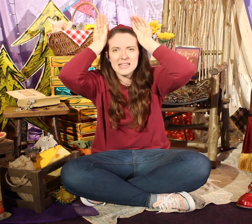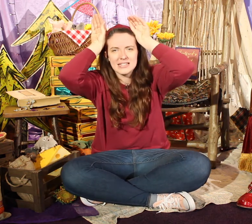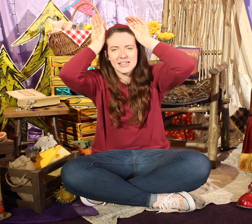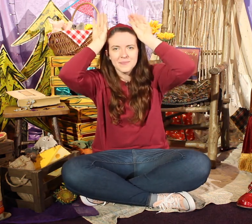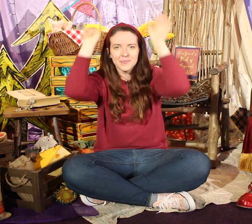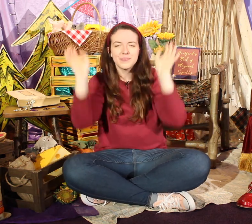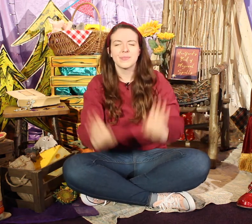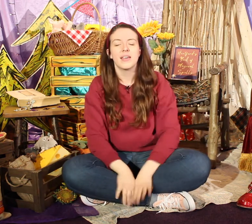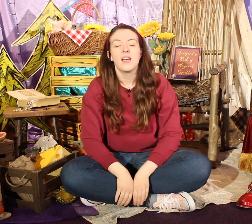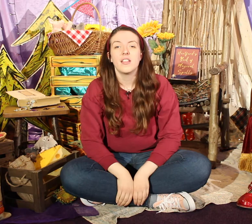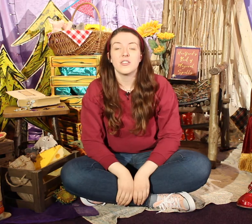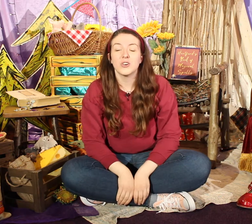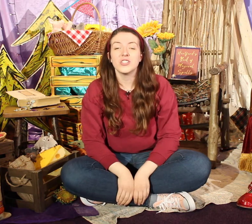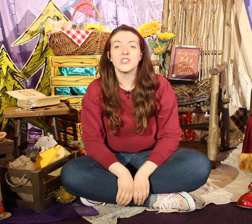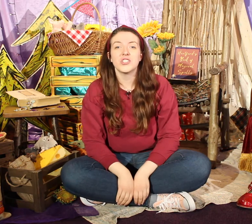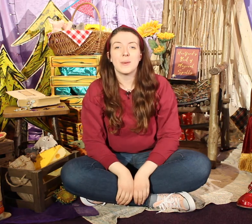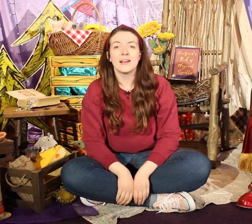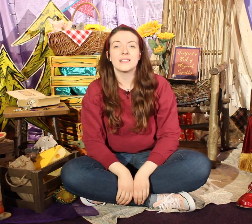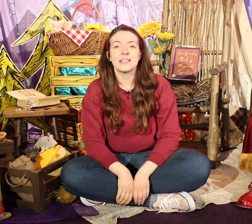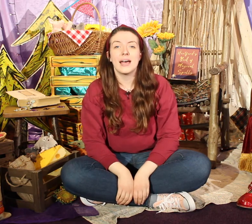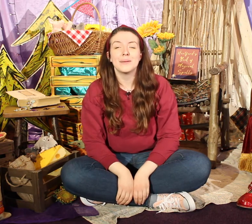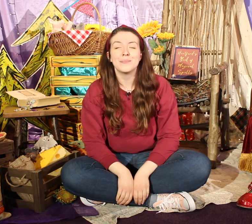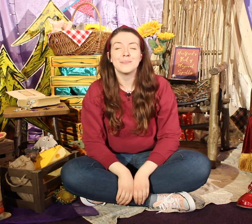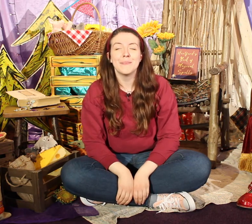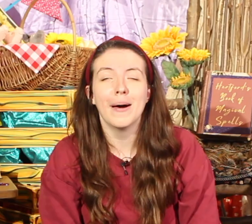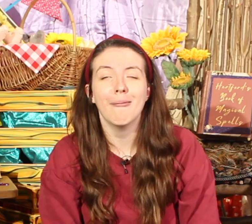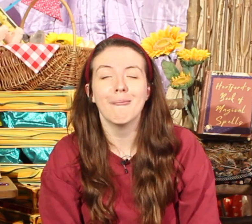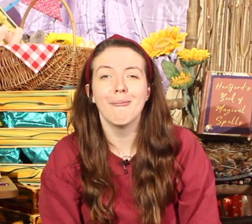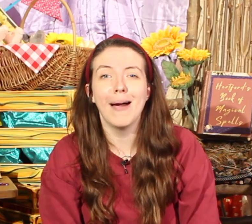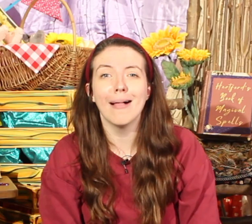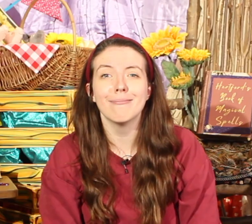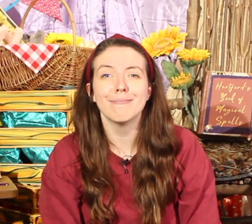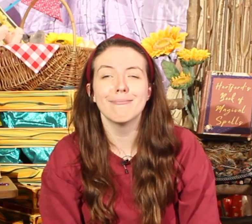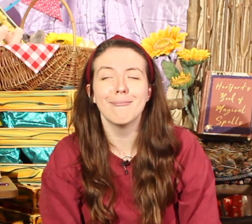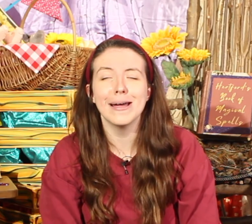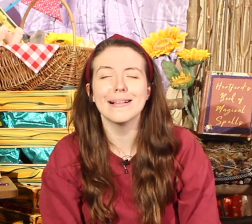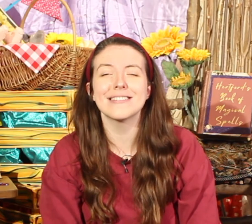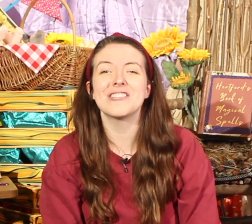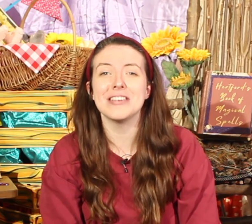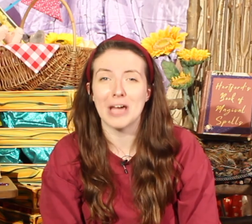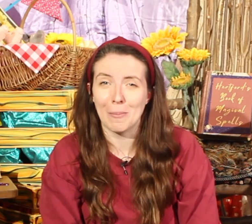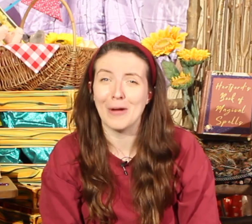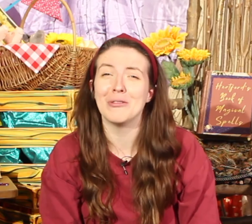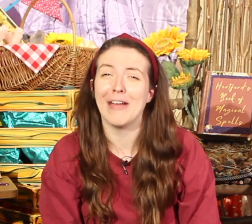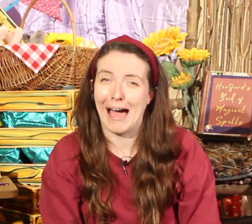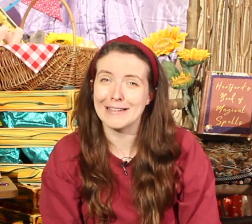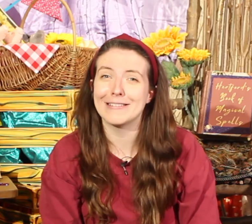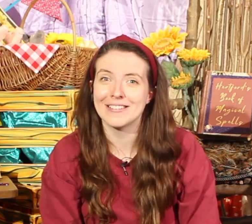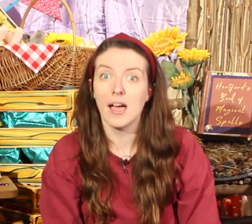peasy." The tortoise just smiled and said, "Well, we'll see about that."